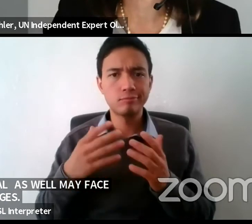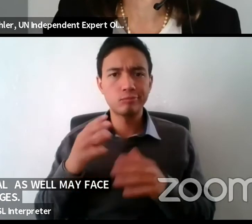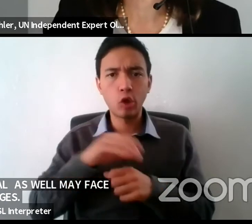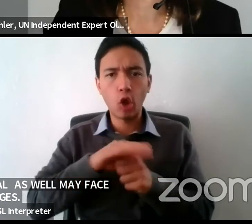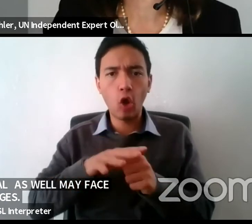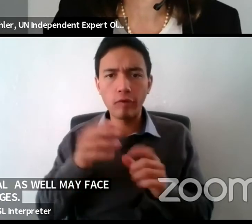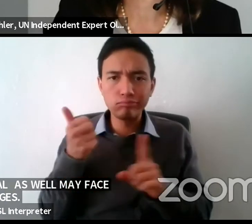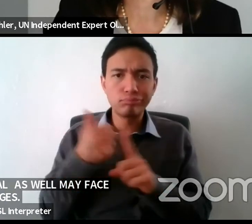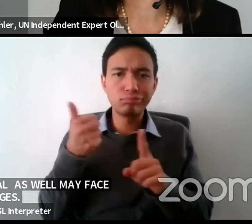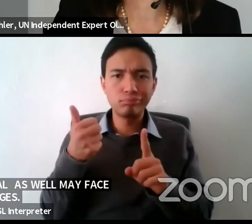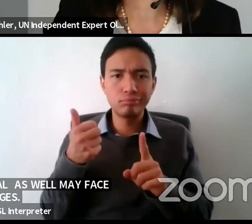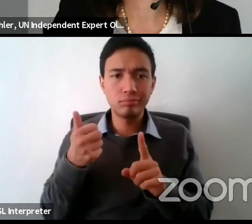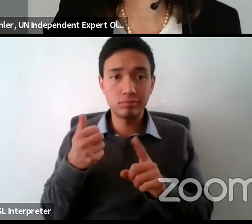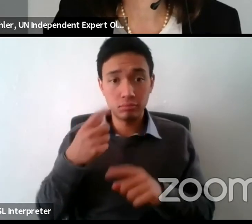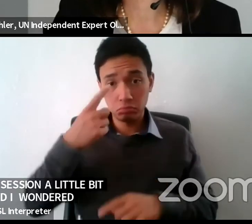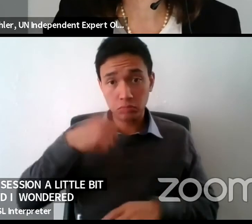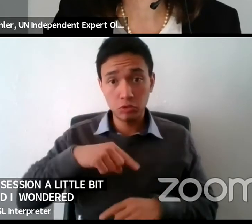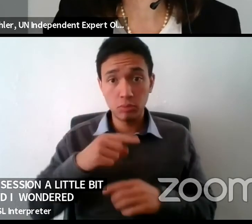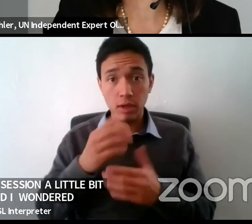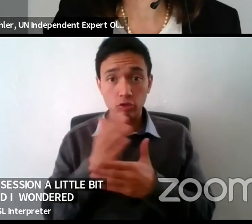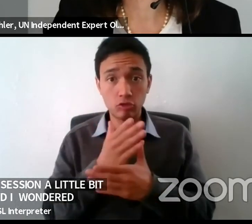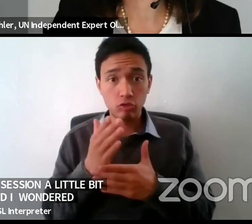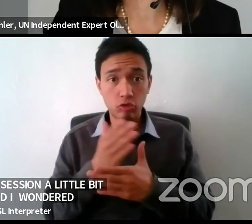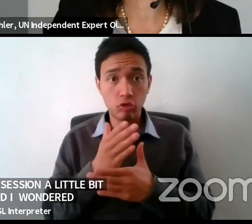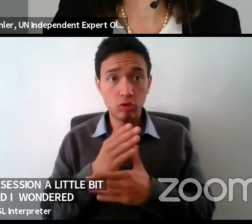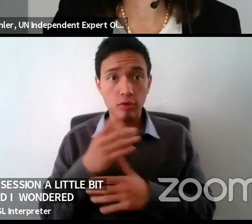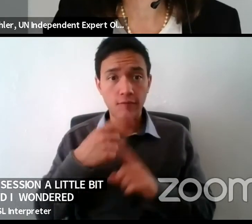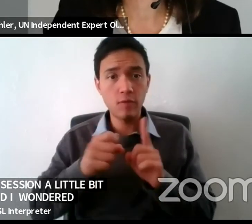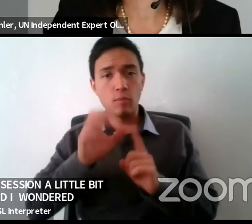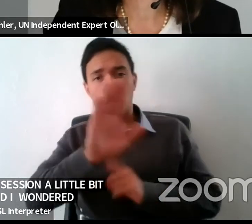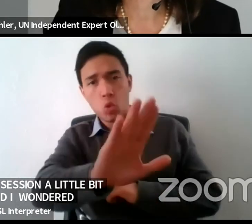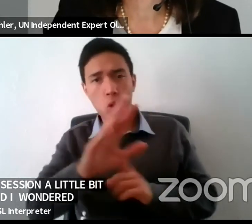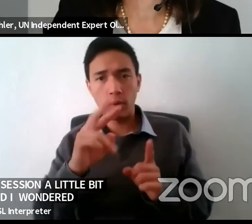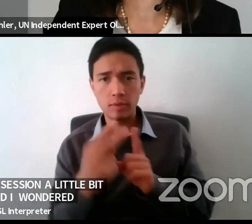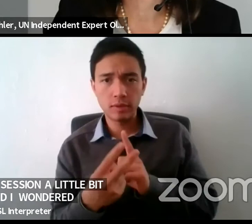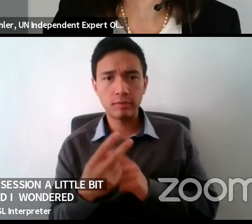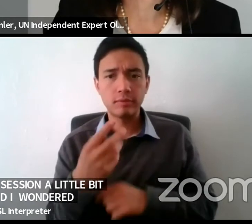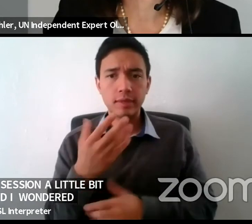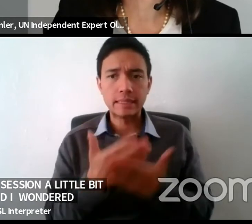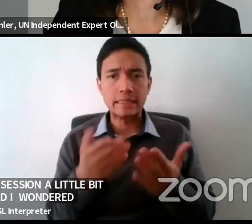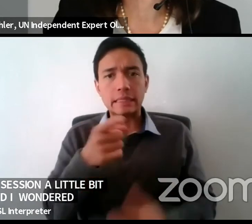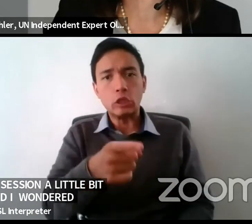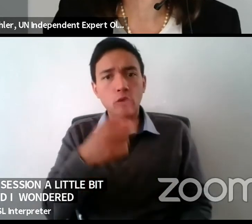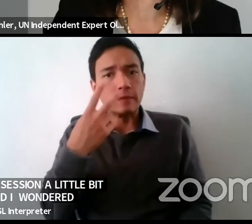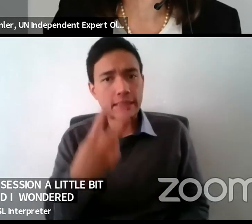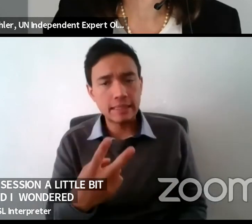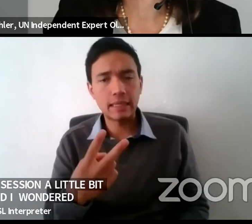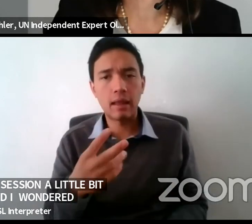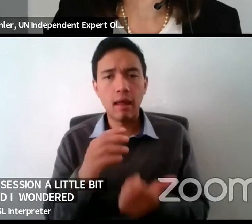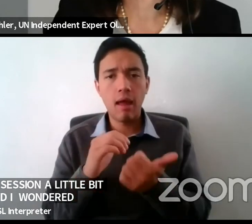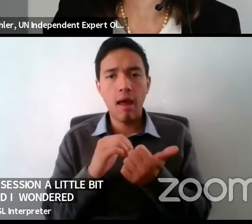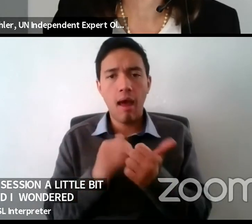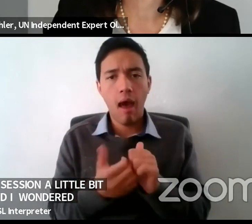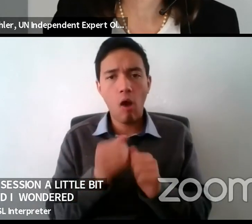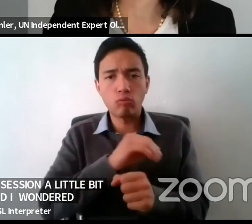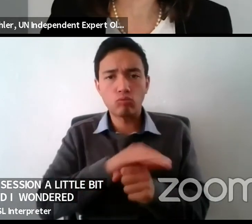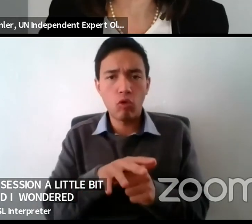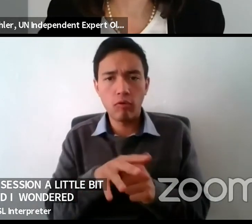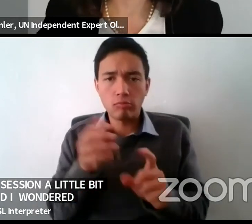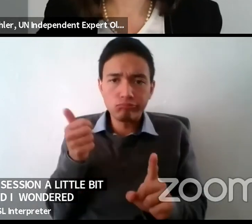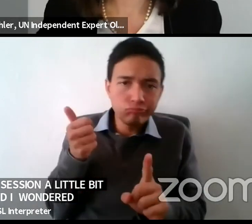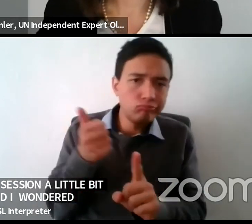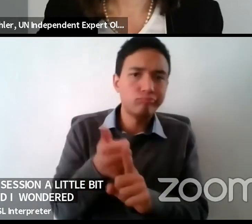I wondered if you could just share with us from your side and what you've seen, what impact has had